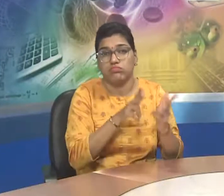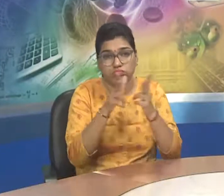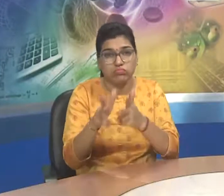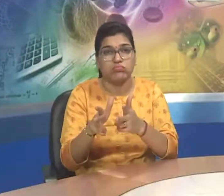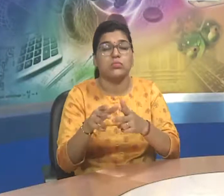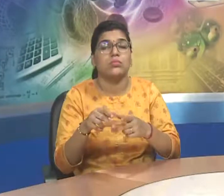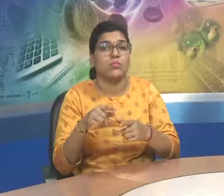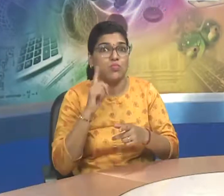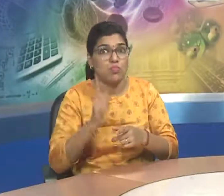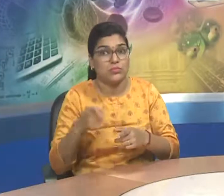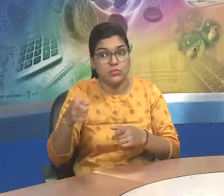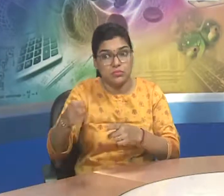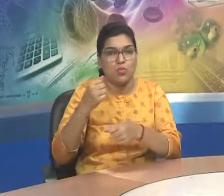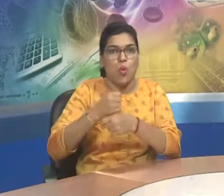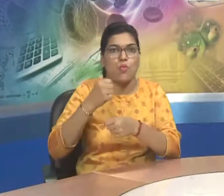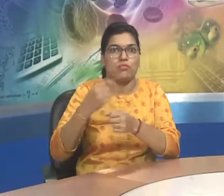to governments,